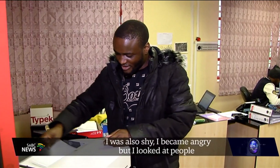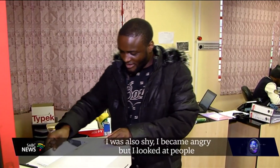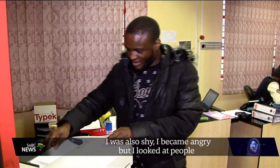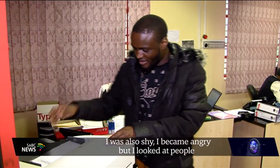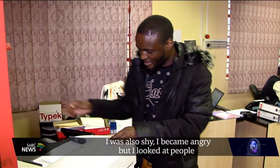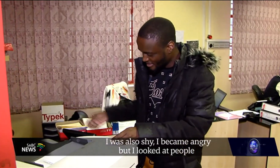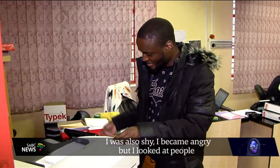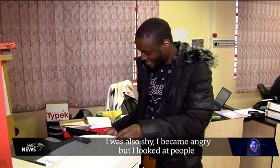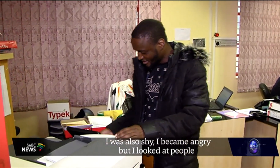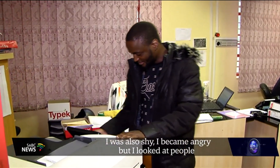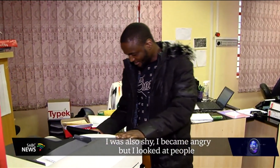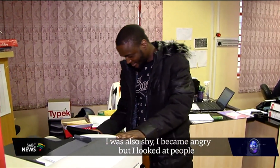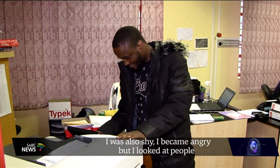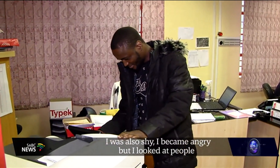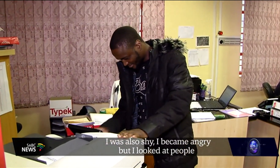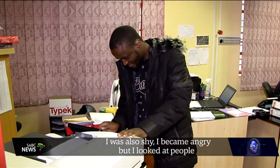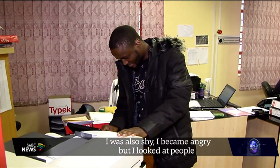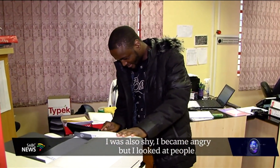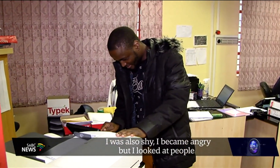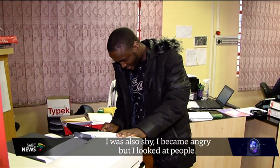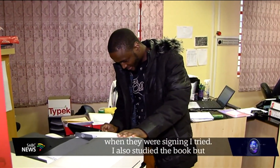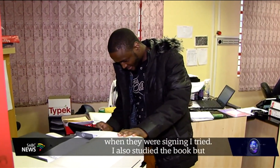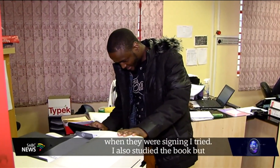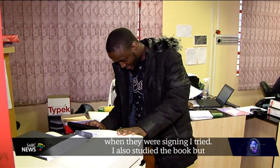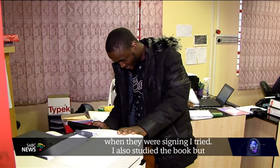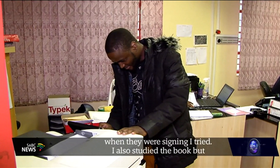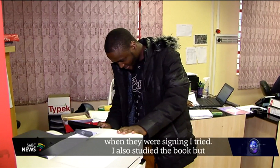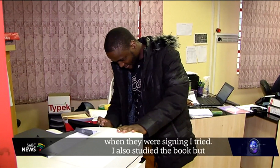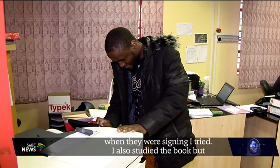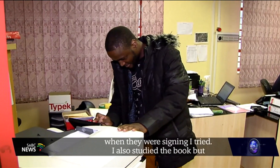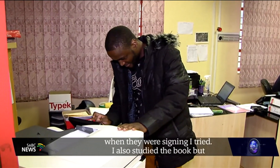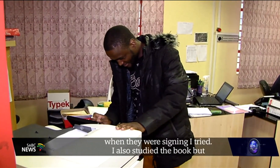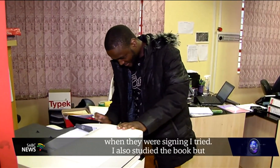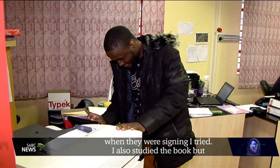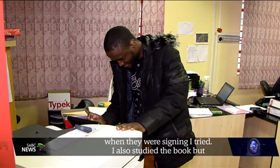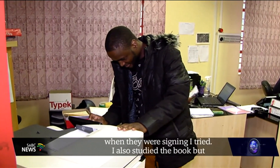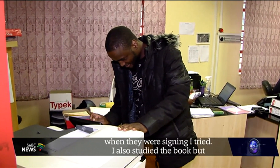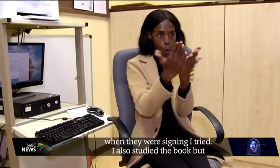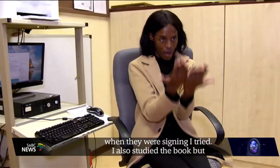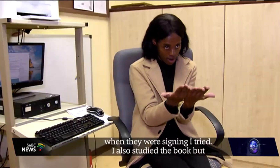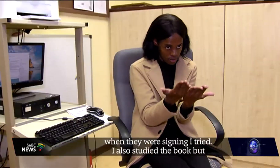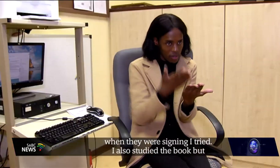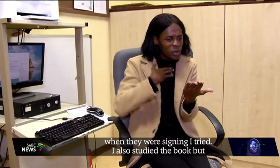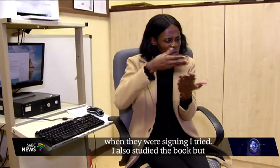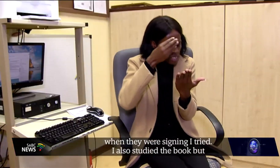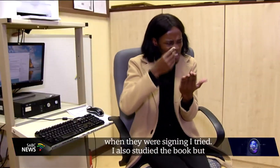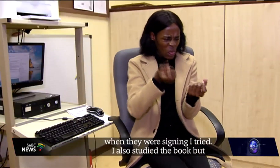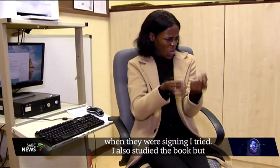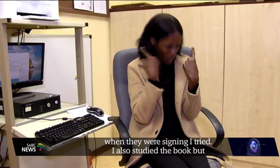but I looked at people when they were signing. I tried. Yes, I